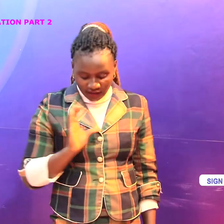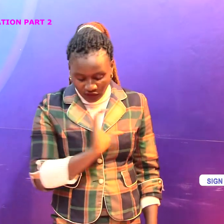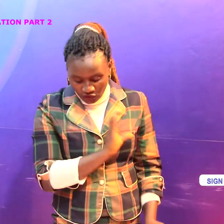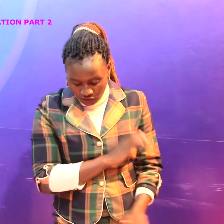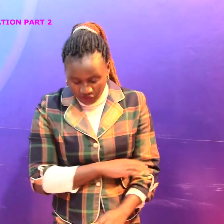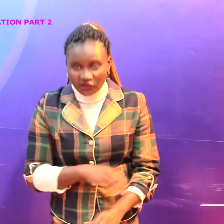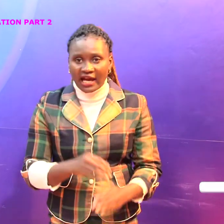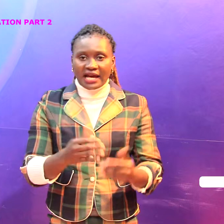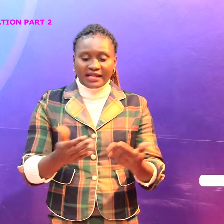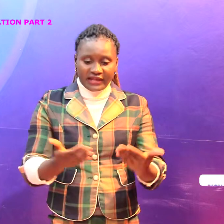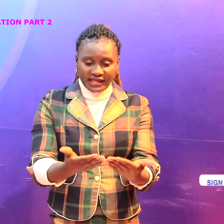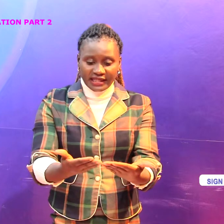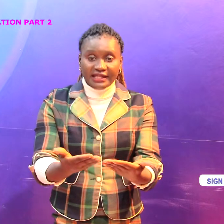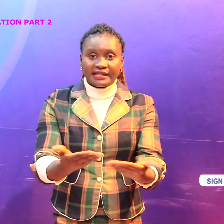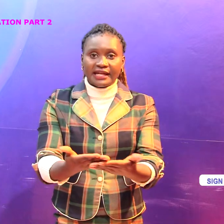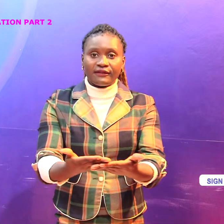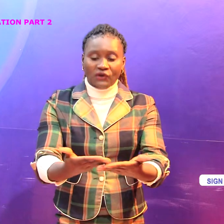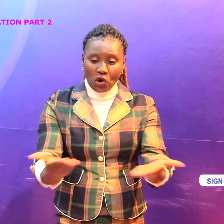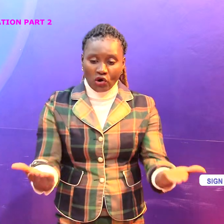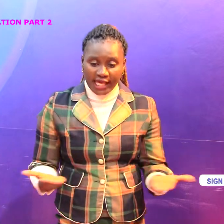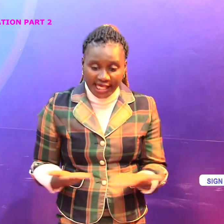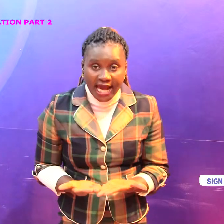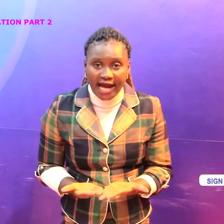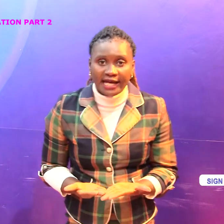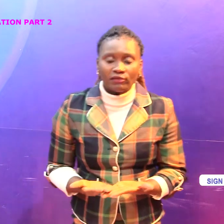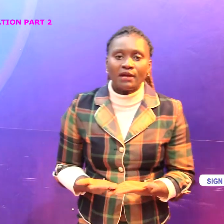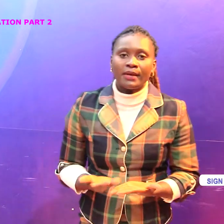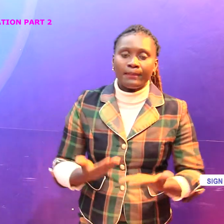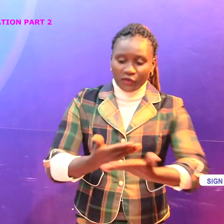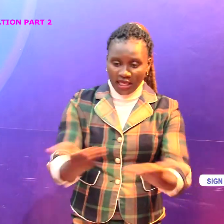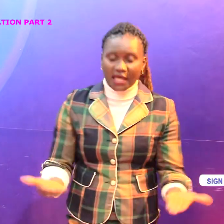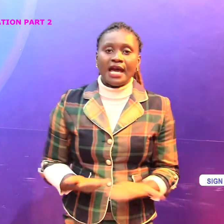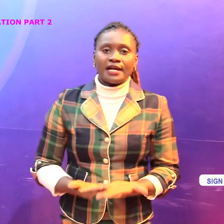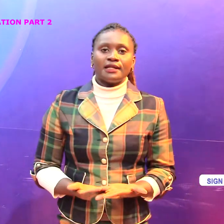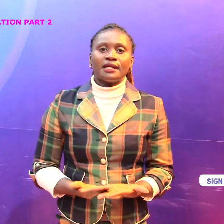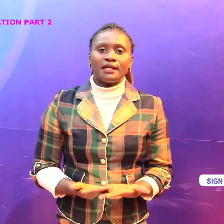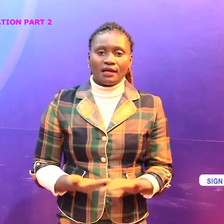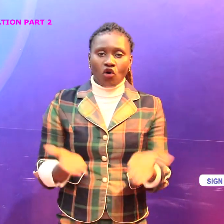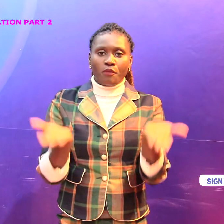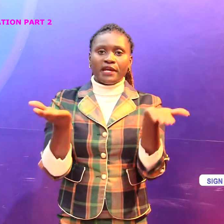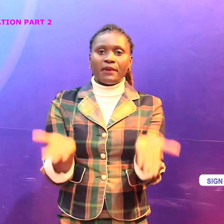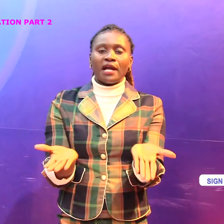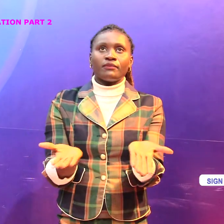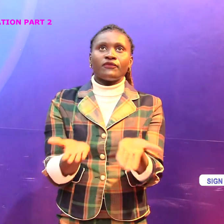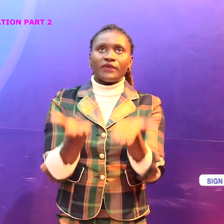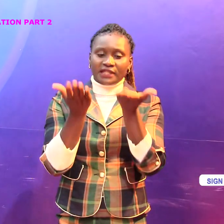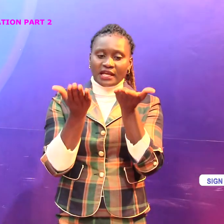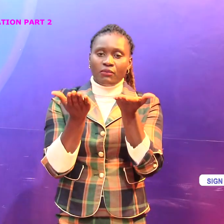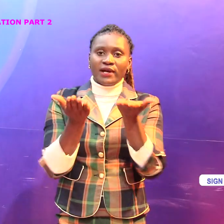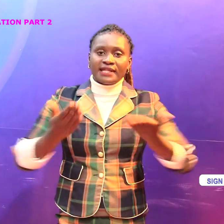for commissioner, and then this is a sign for here. Remember, here. Open palm facing upwards, and